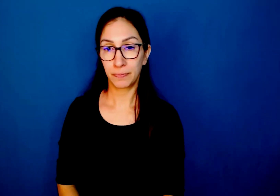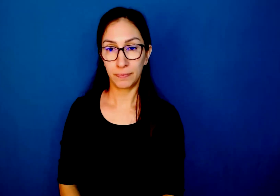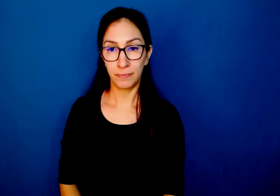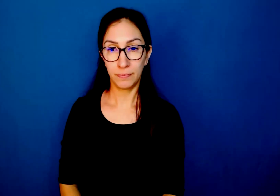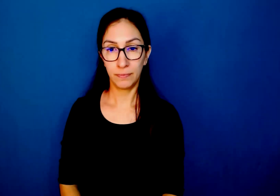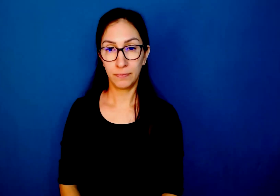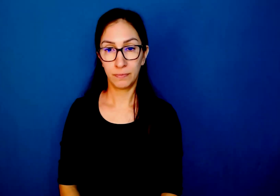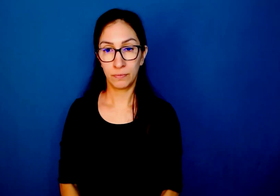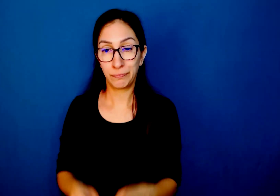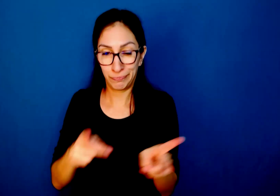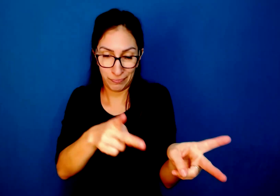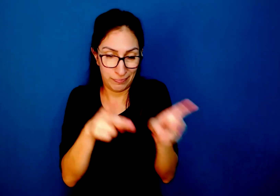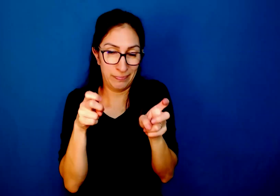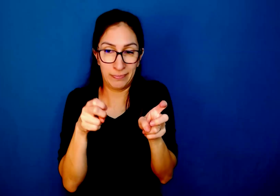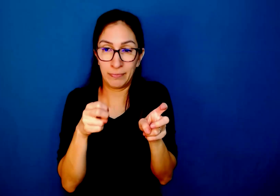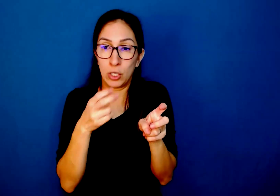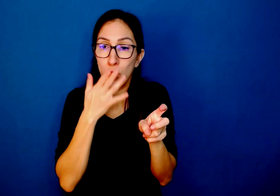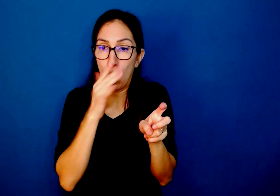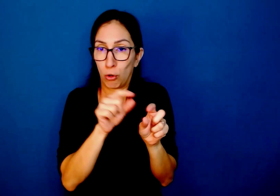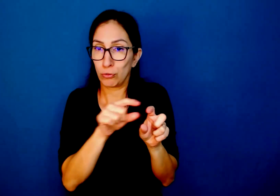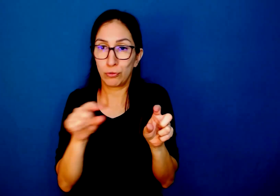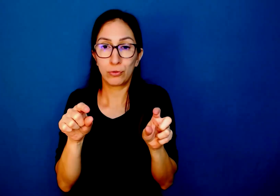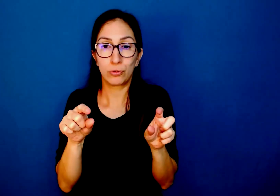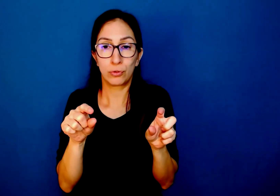that same color,